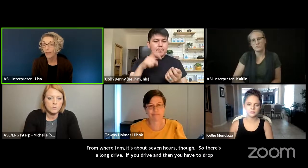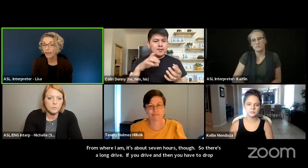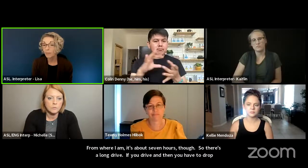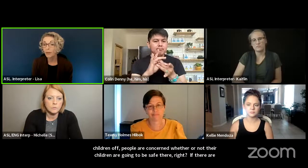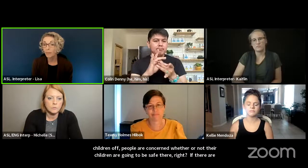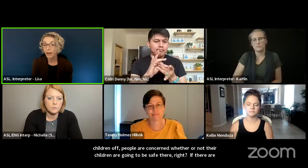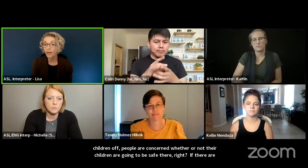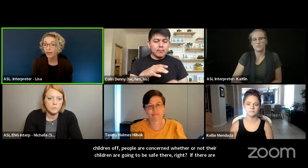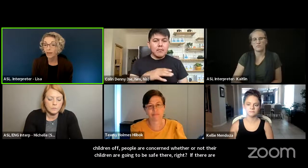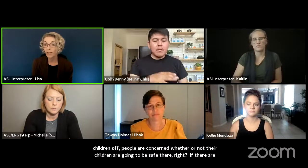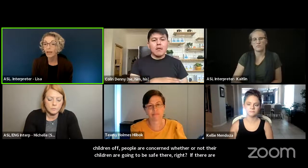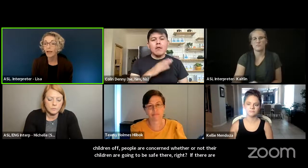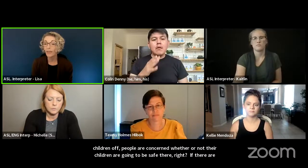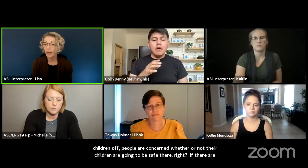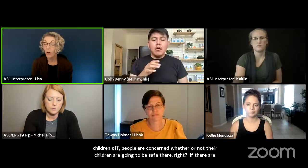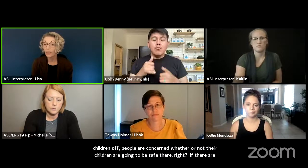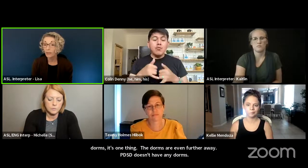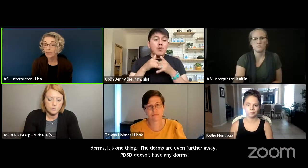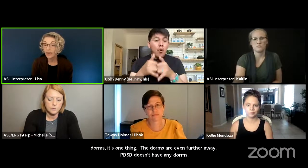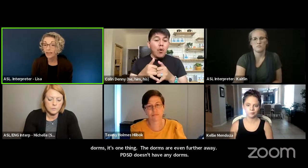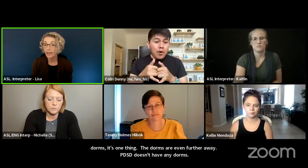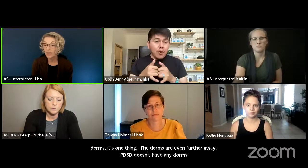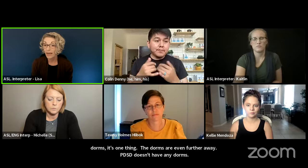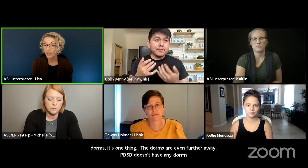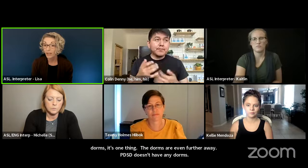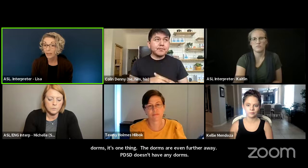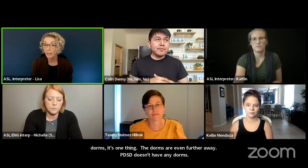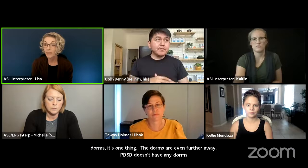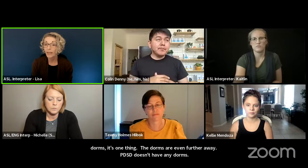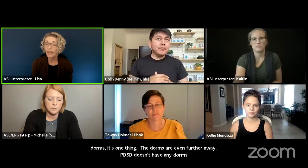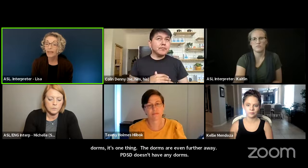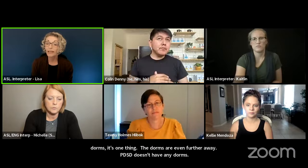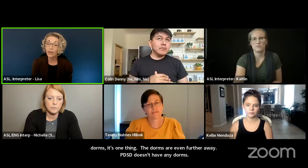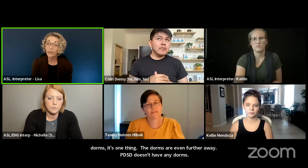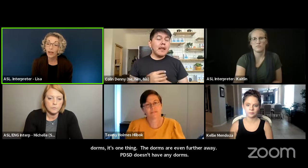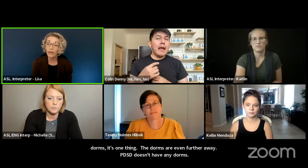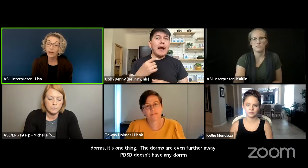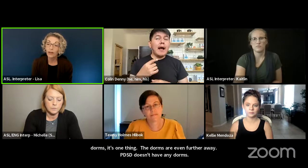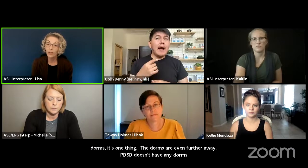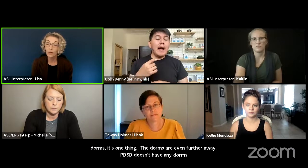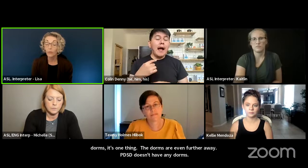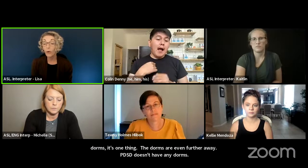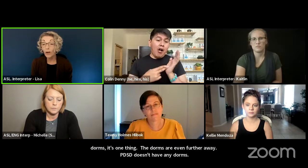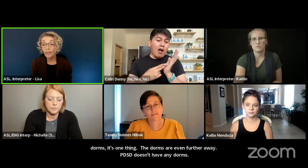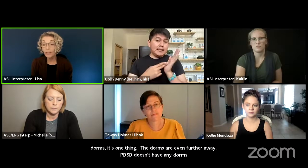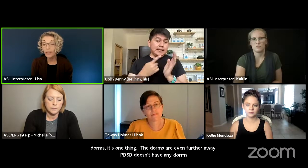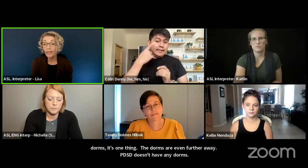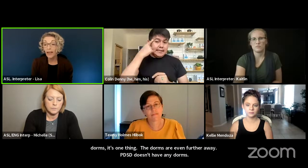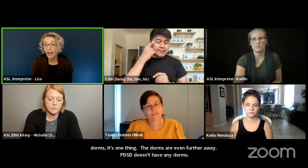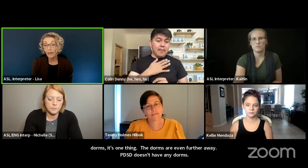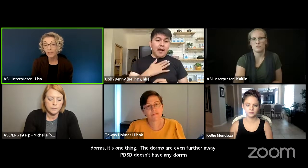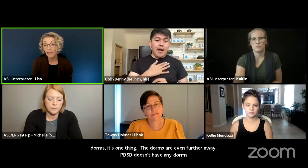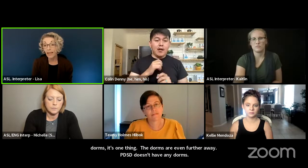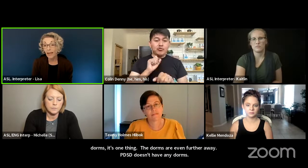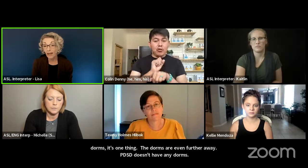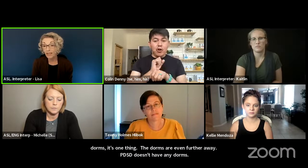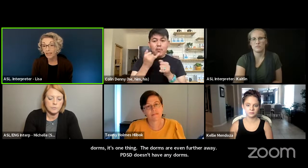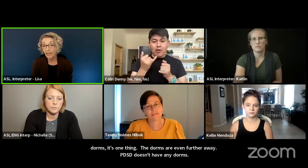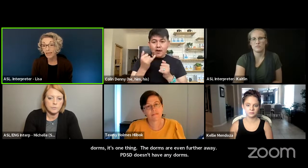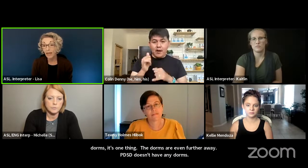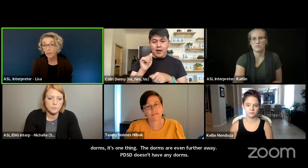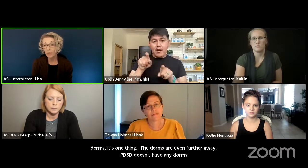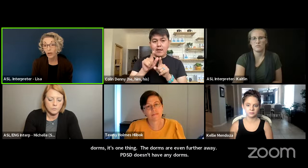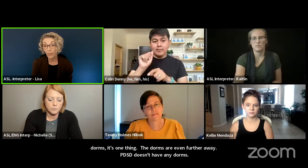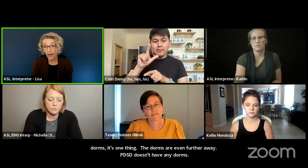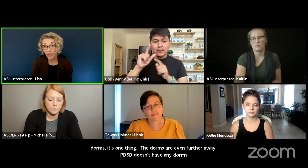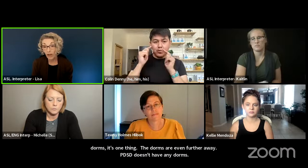that far, and that can be a barrier. They want to maintain that connection. In terms of rewards, I would say,